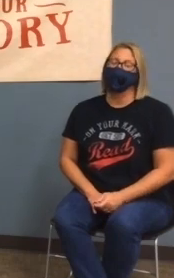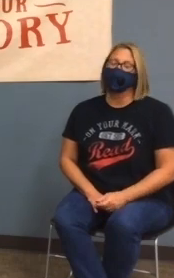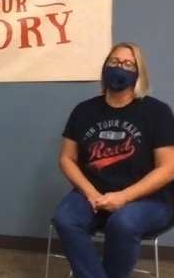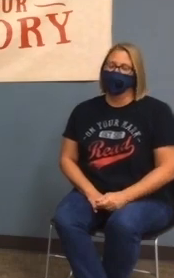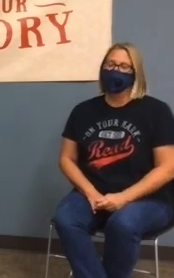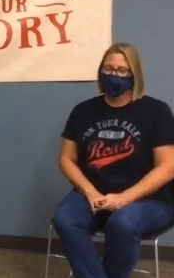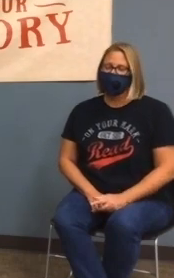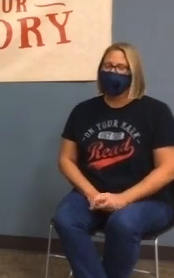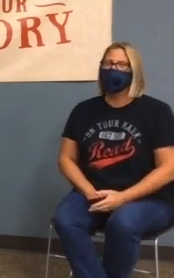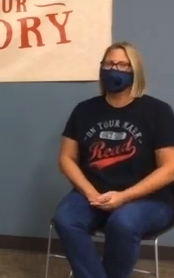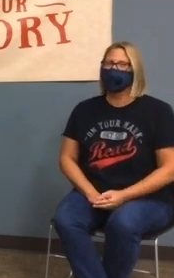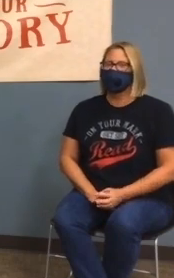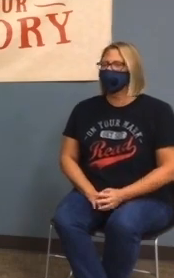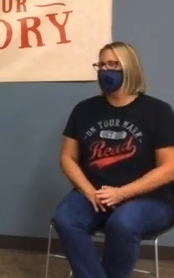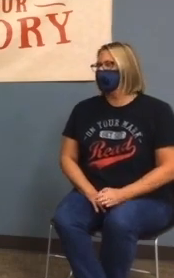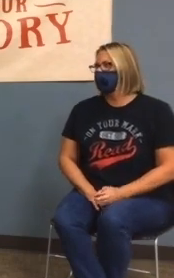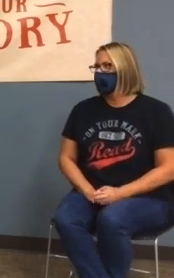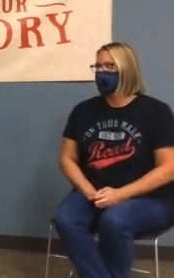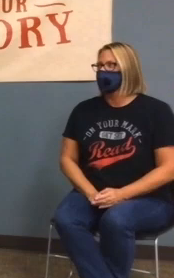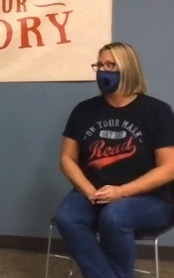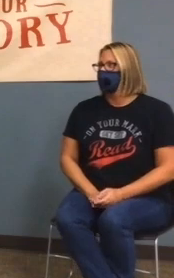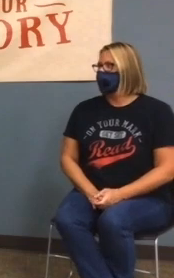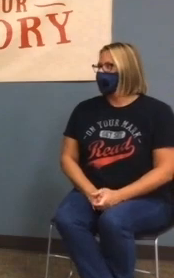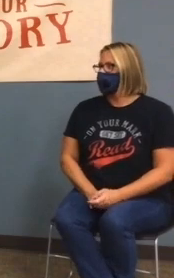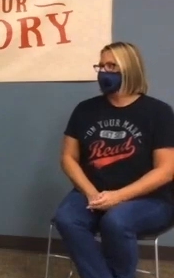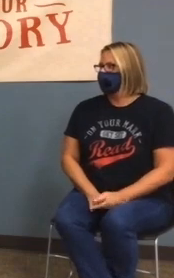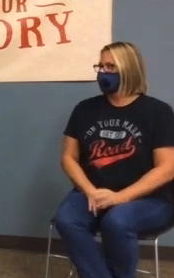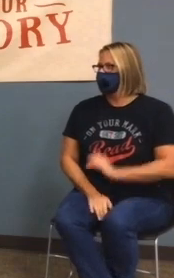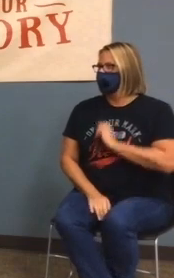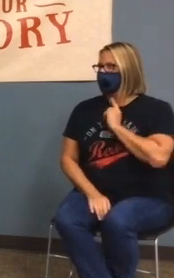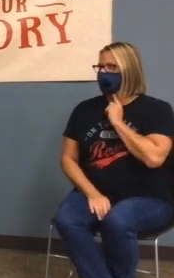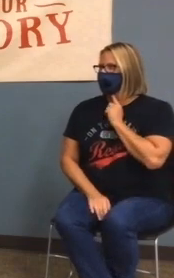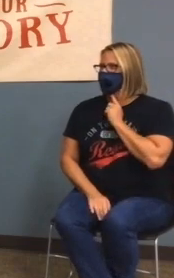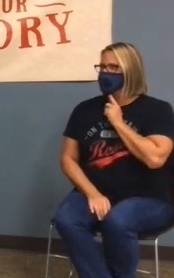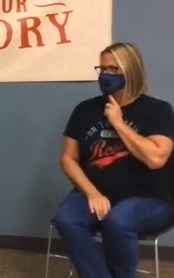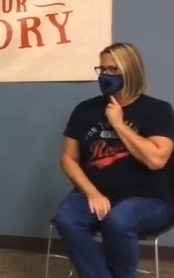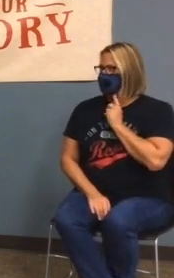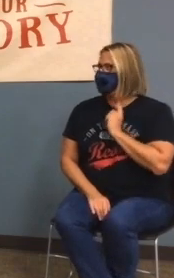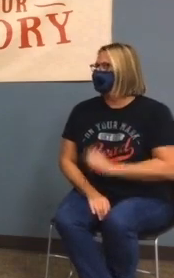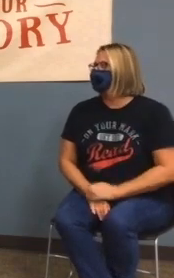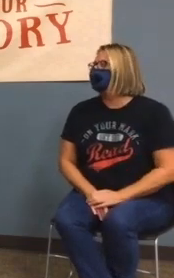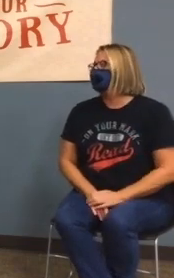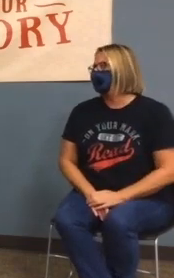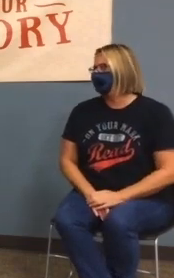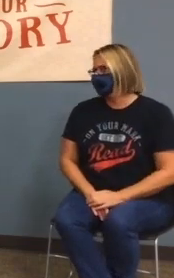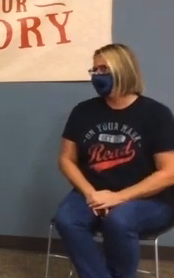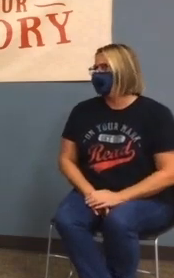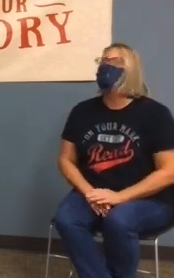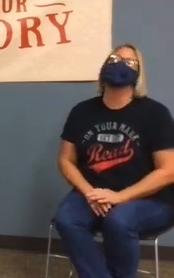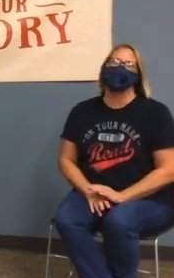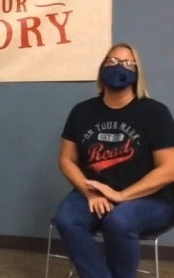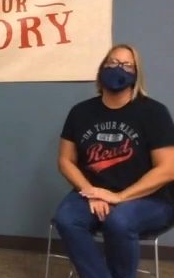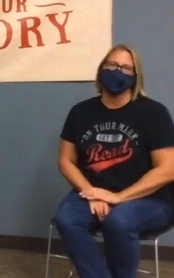prizes. Yeah, we need to get rid of the prizes. Okay. We don't want them. Yeah, we don't want them. Hardly any of them.